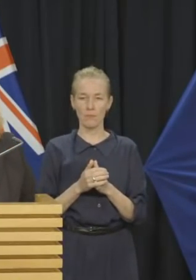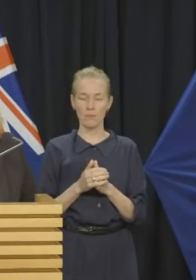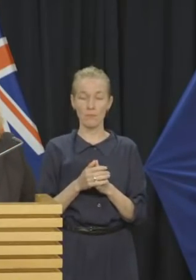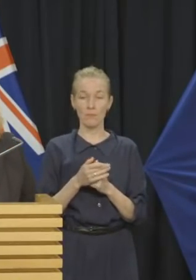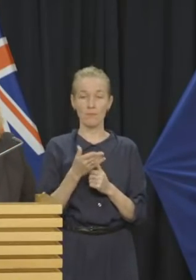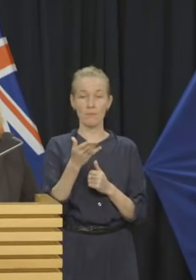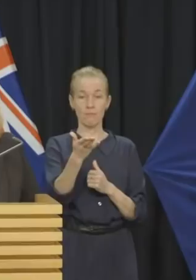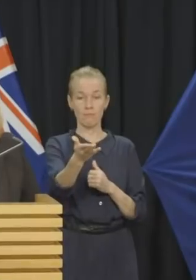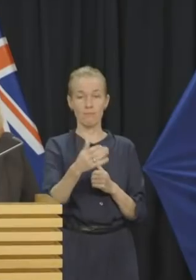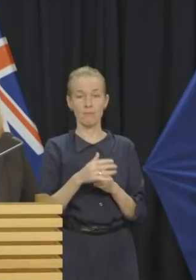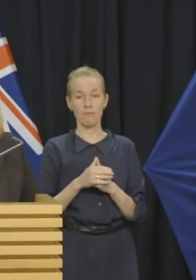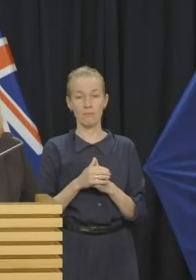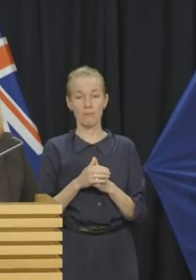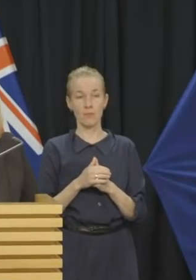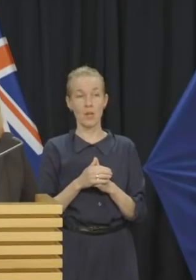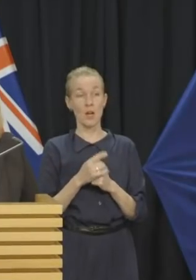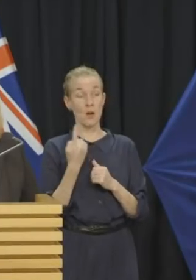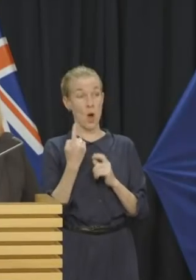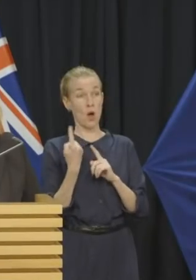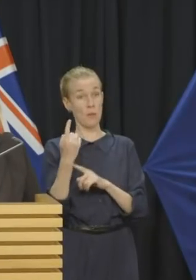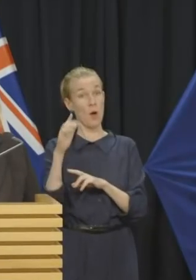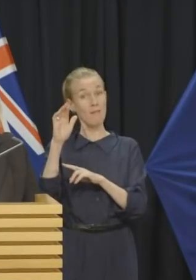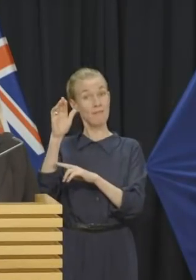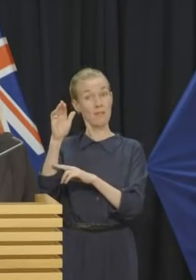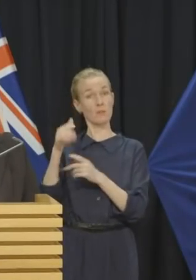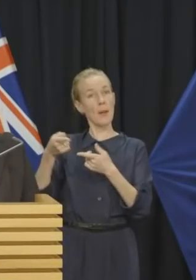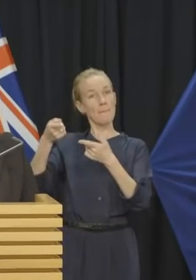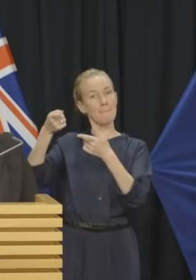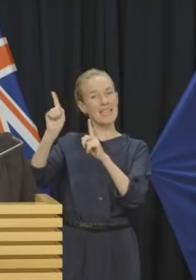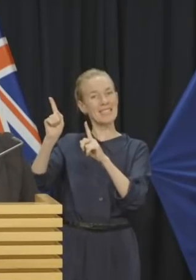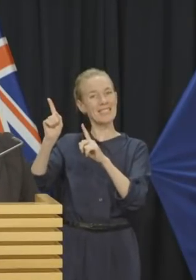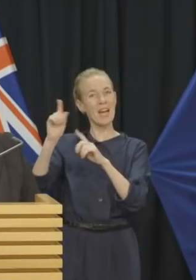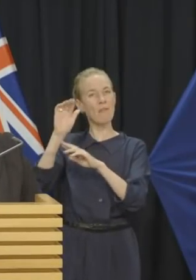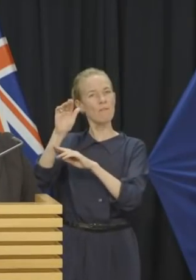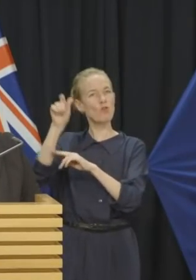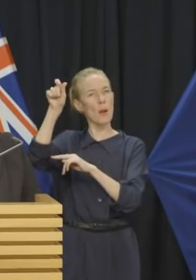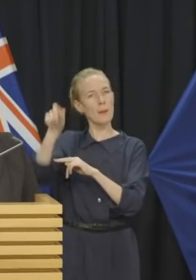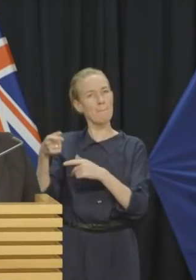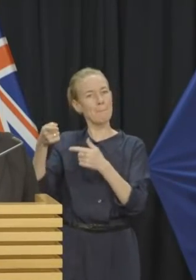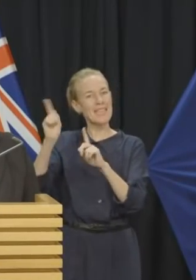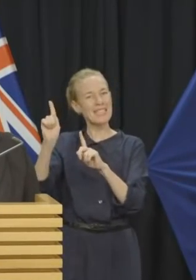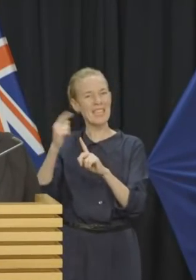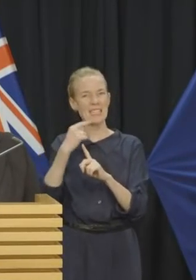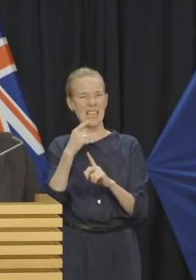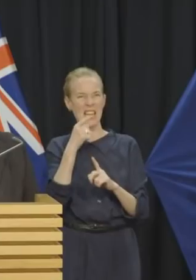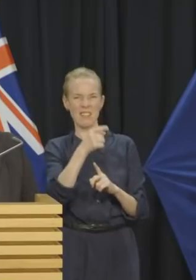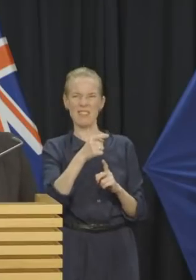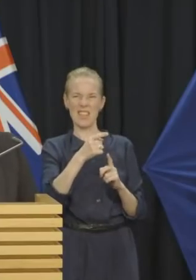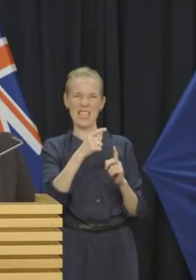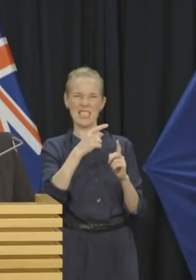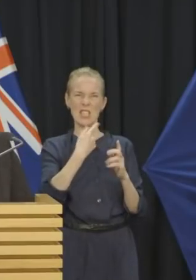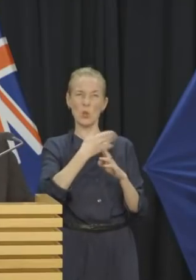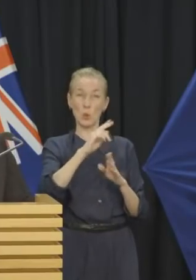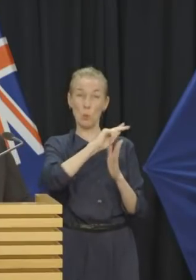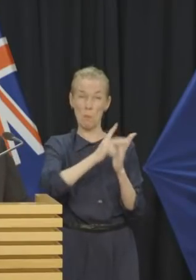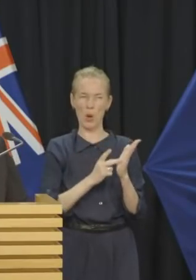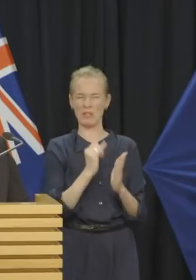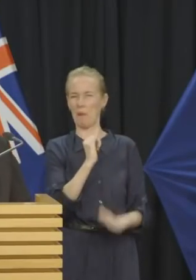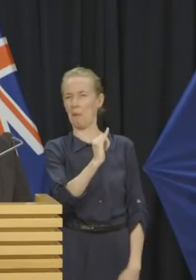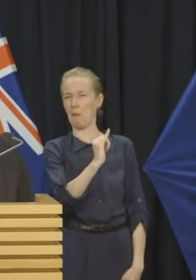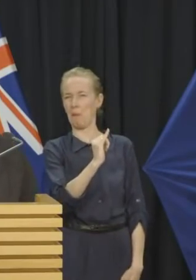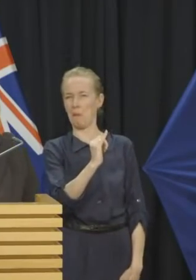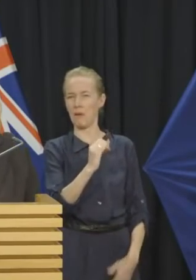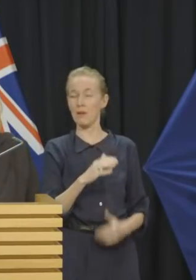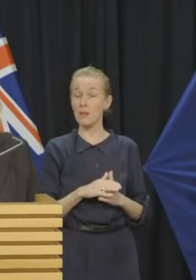foreign minister saying that it was a dreadful public policy because it only affected a tiny amount of New Zealanders? What I say is that this is